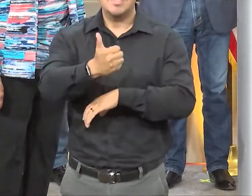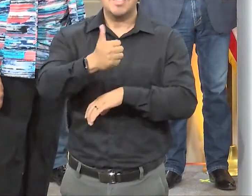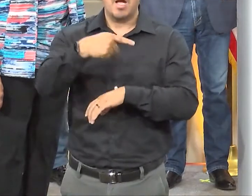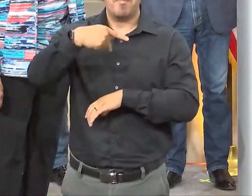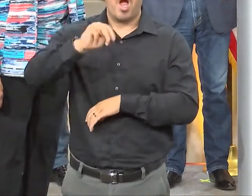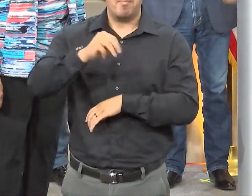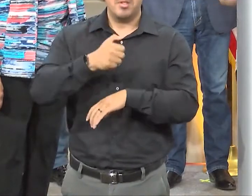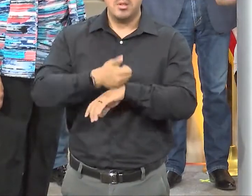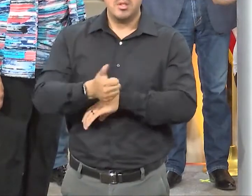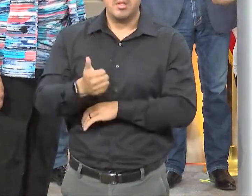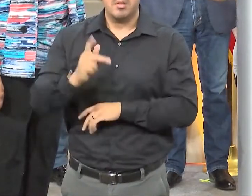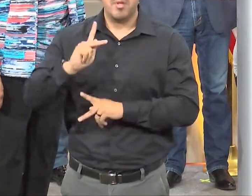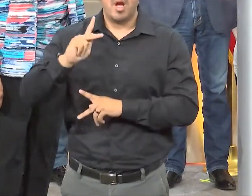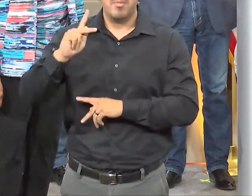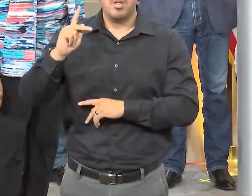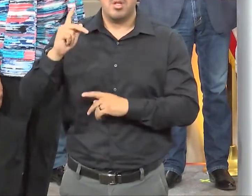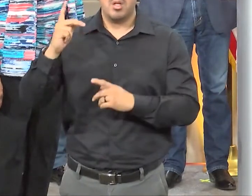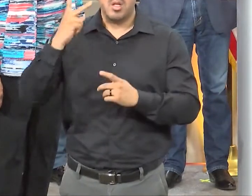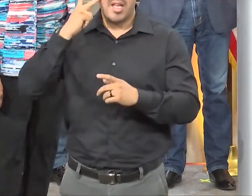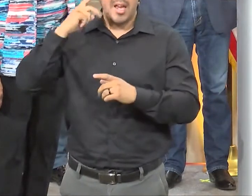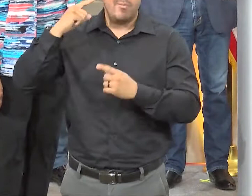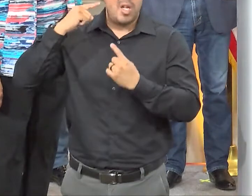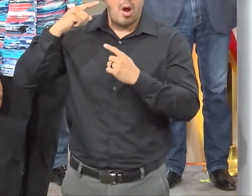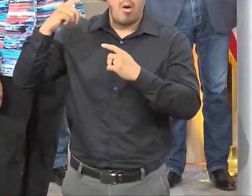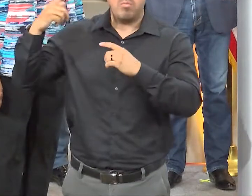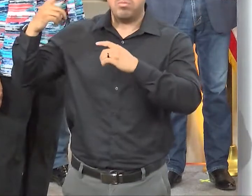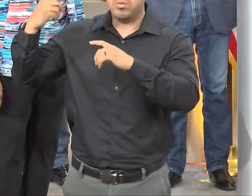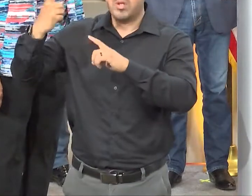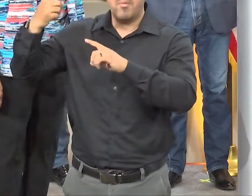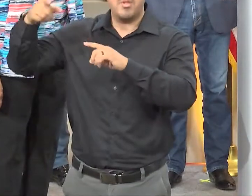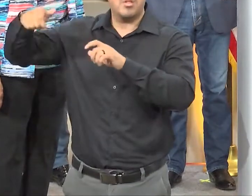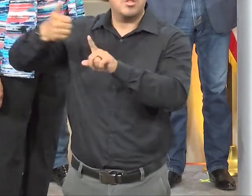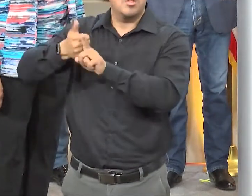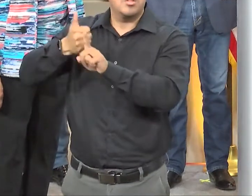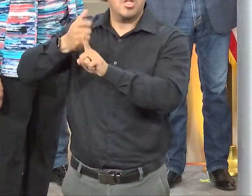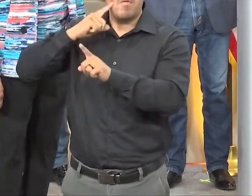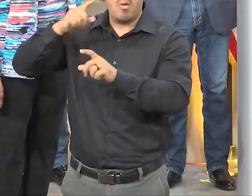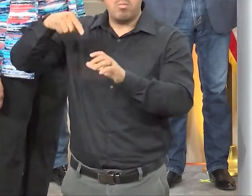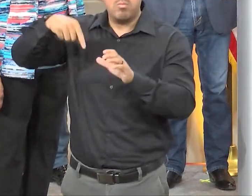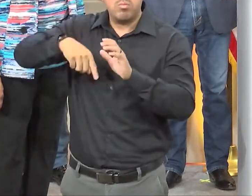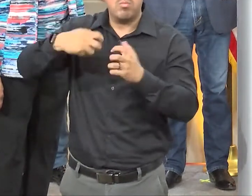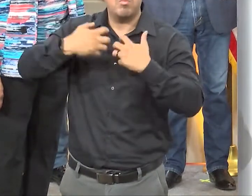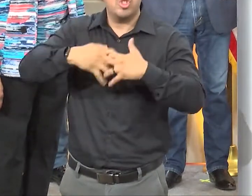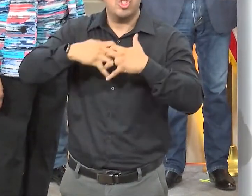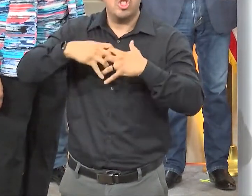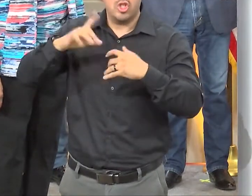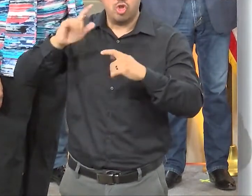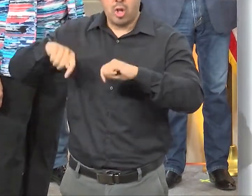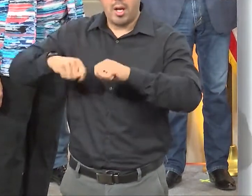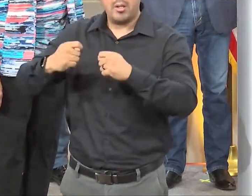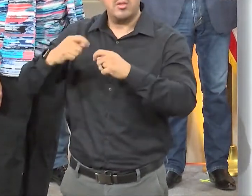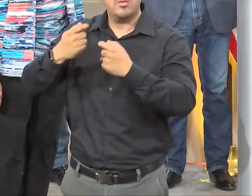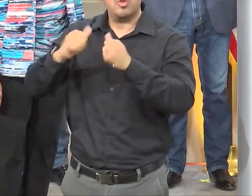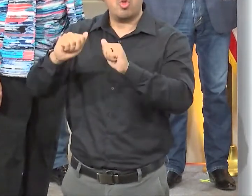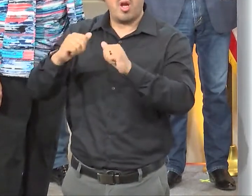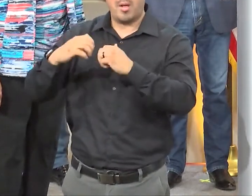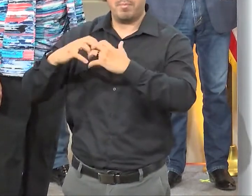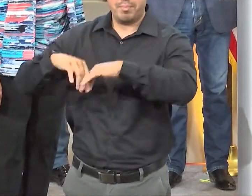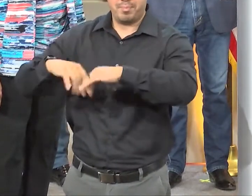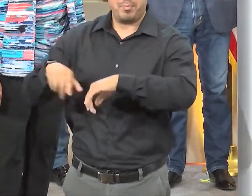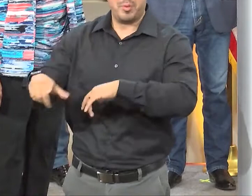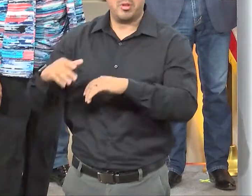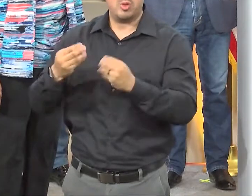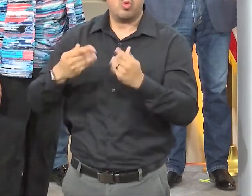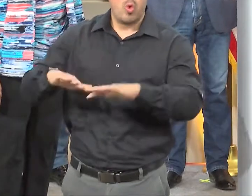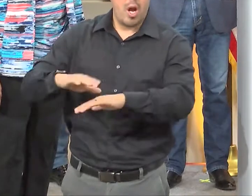p.m., pounding is happening because they're doing a pile driving technique to put pier and beam on a lot. But